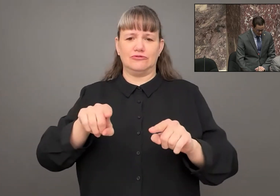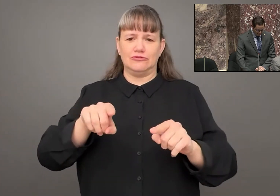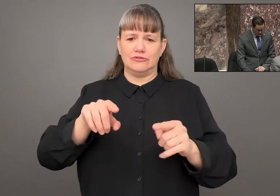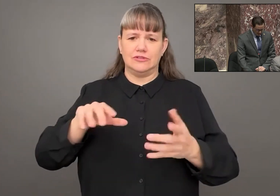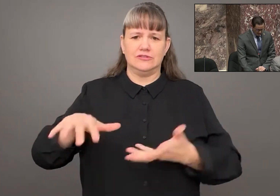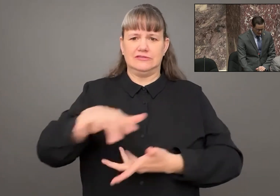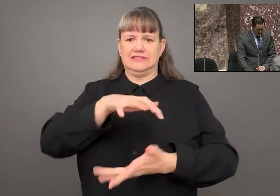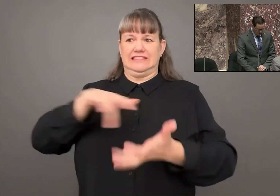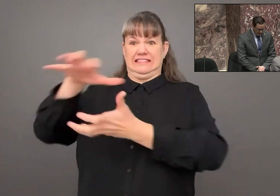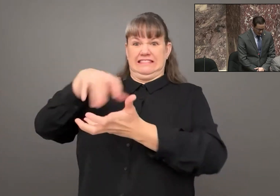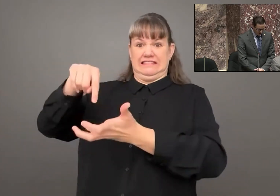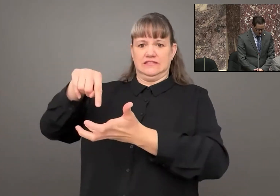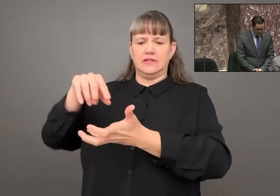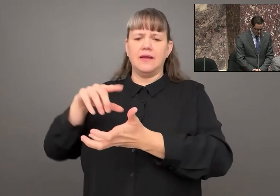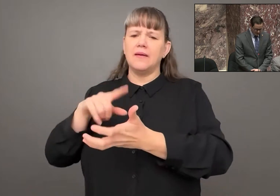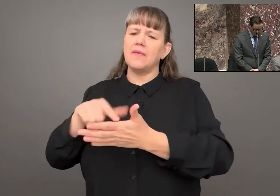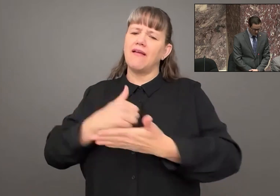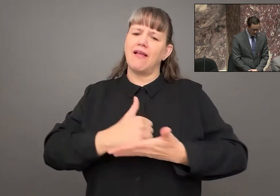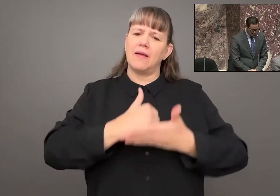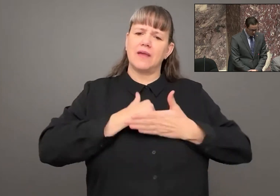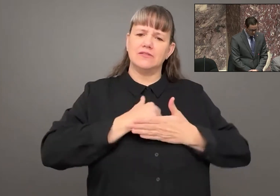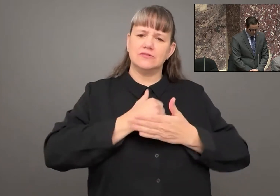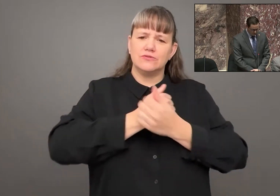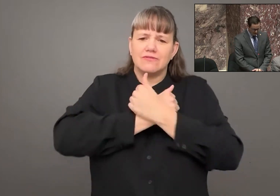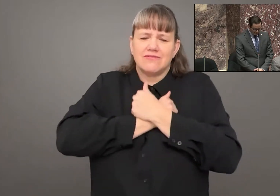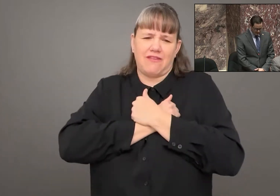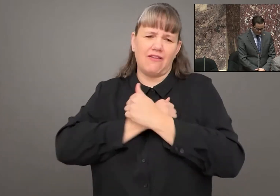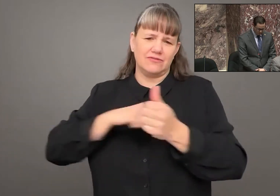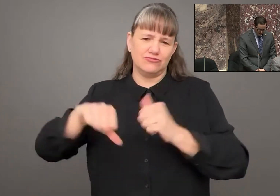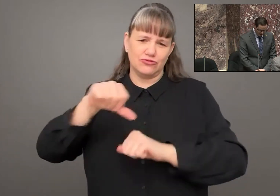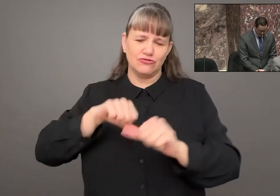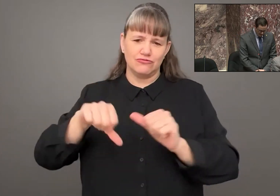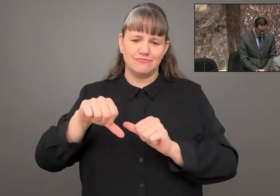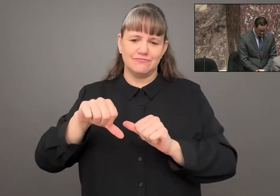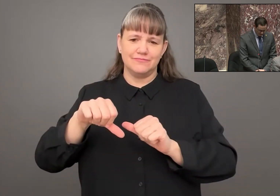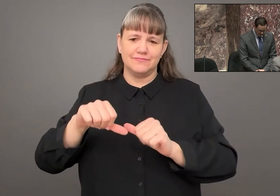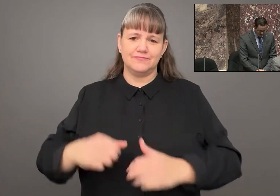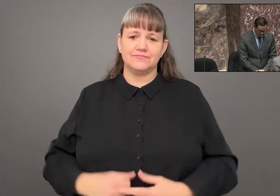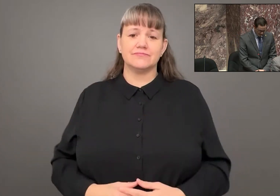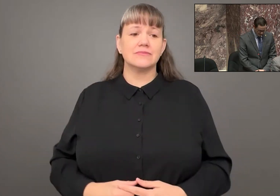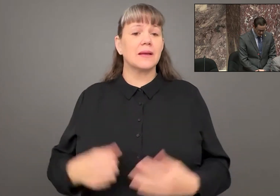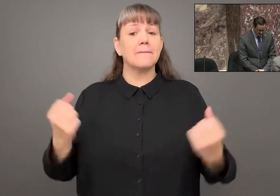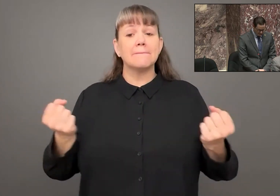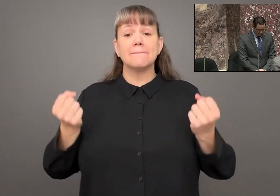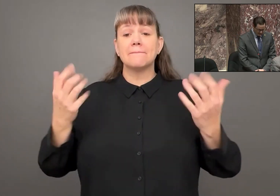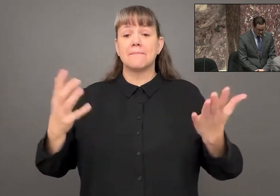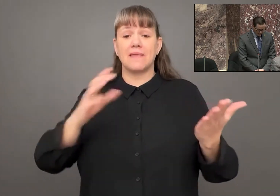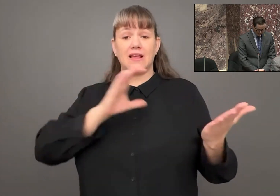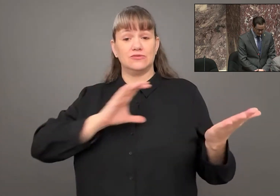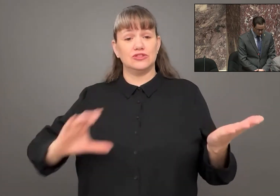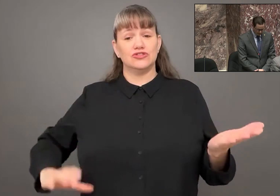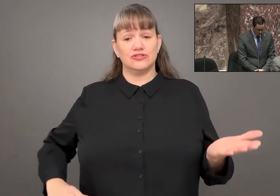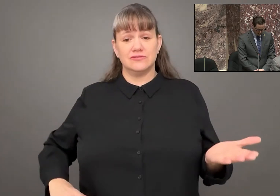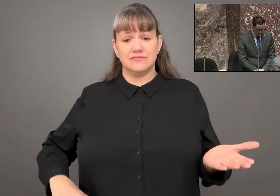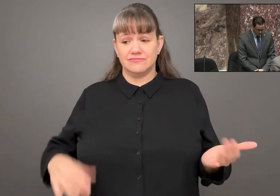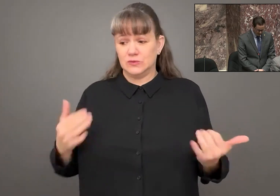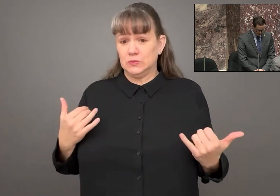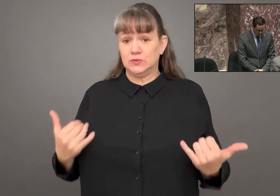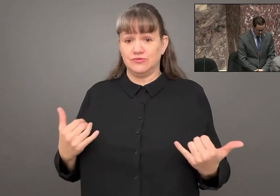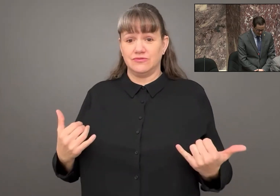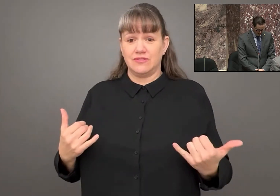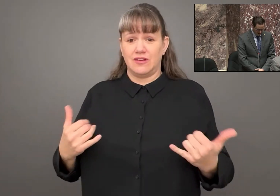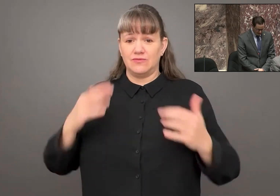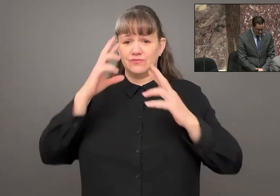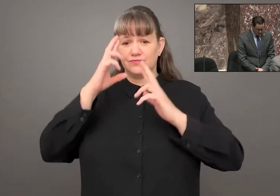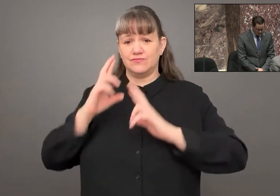do. Many Christians right now are observing this 40-day season of Lent. It is a time to deepen in prayer and